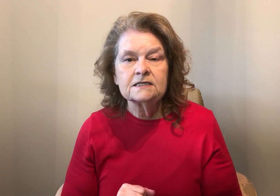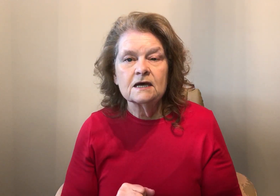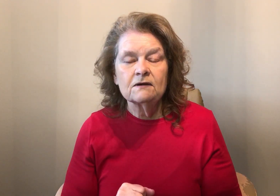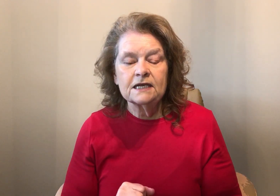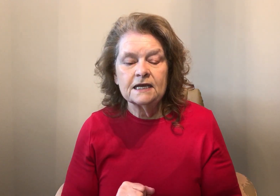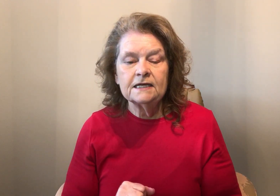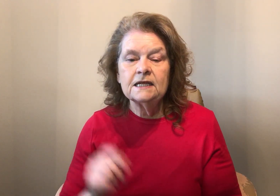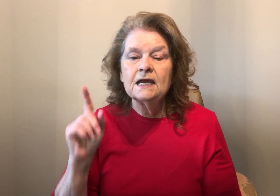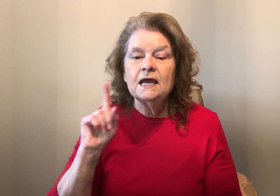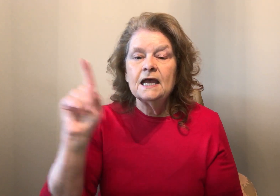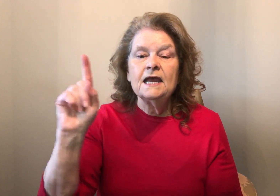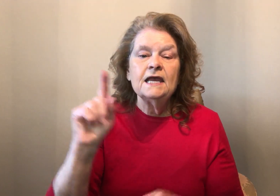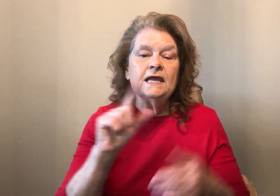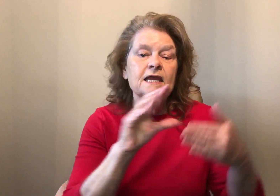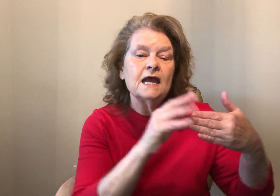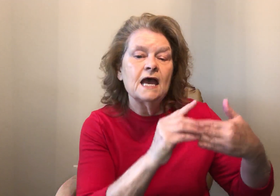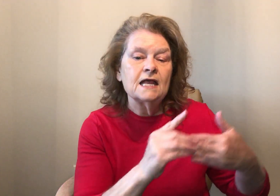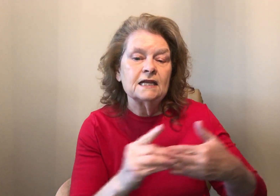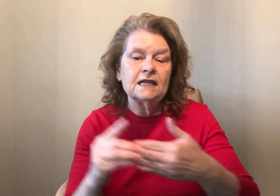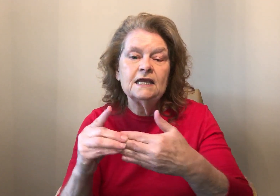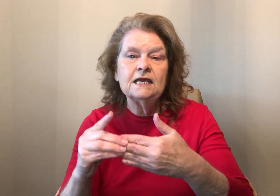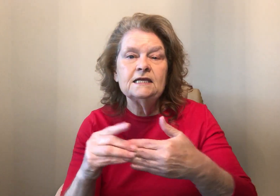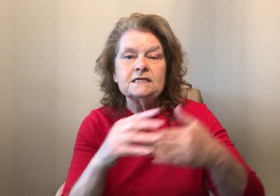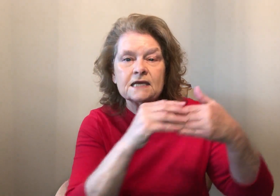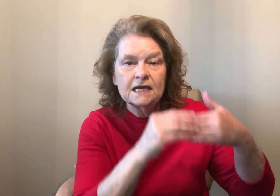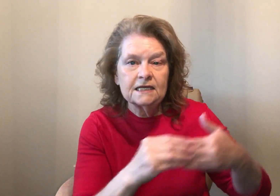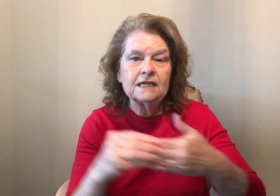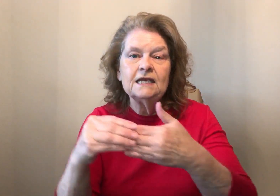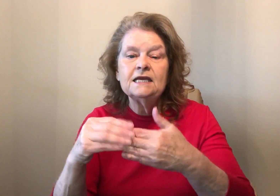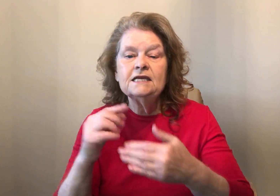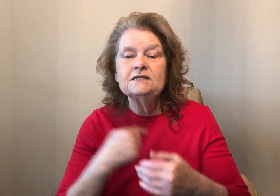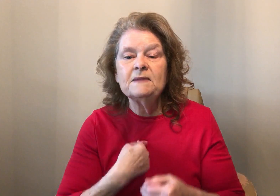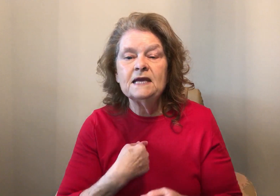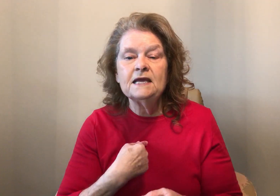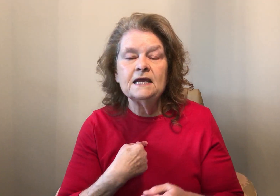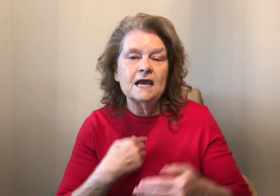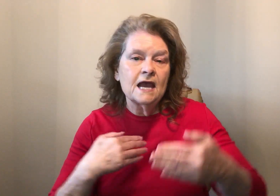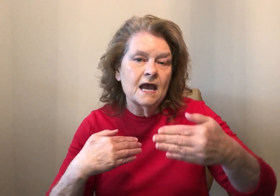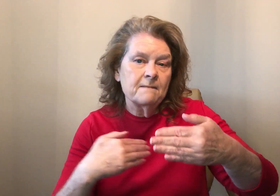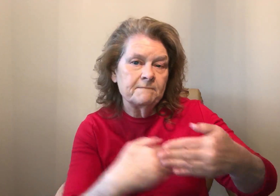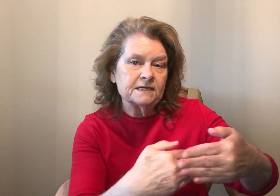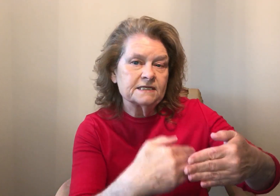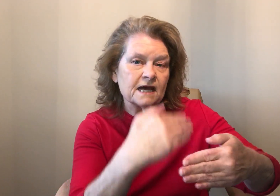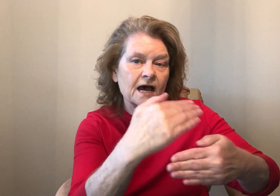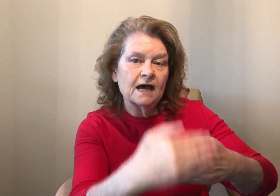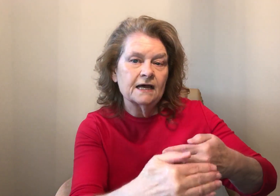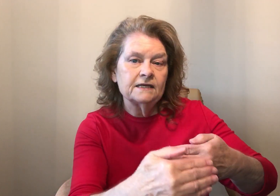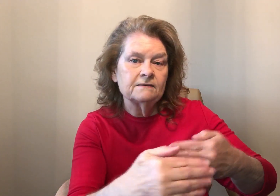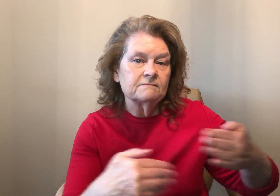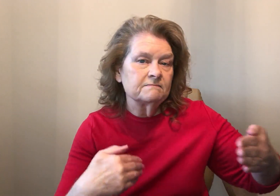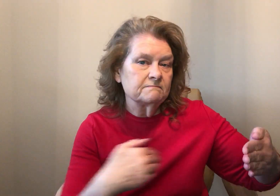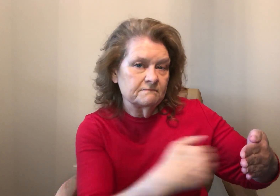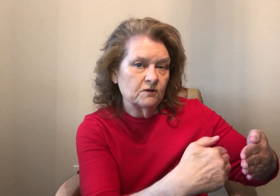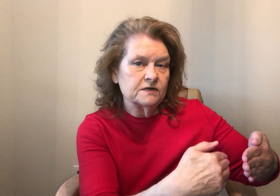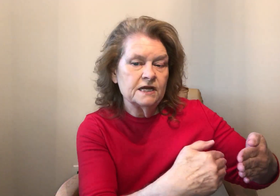So again, he leads me beside or